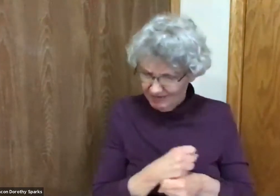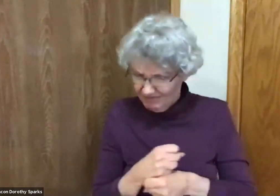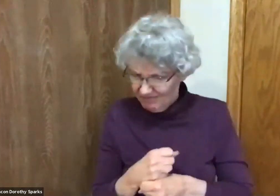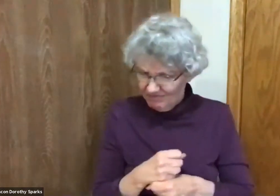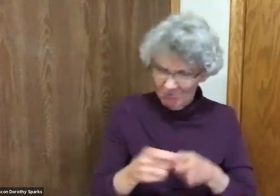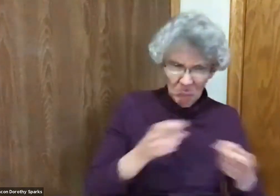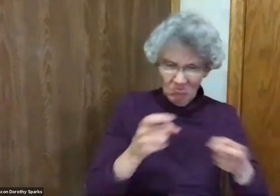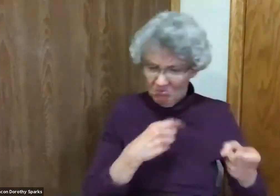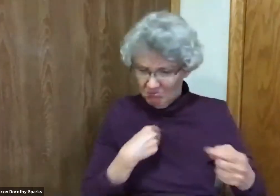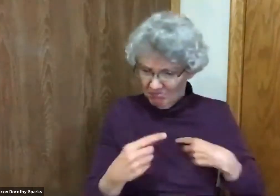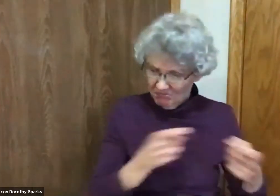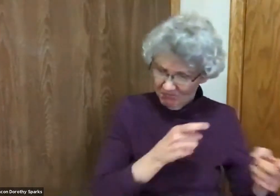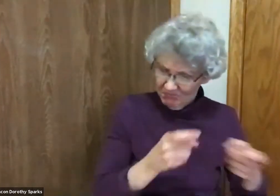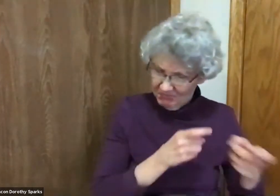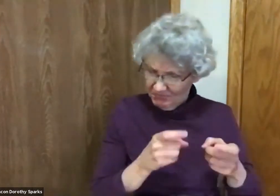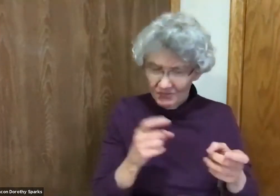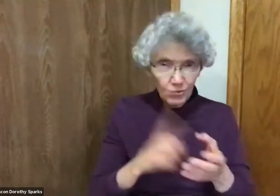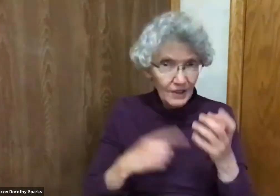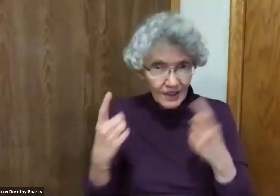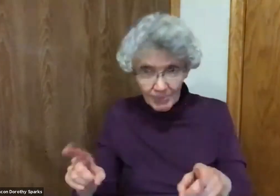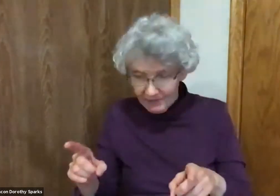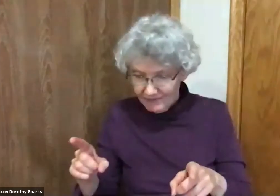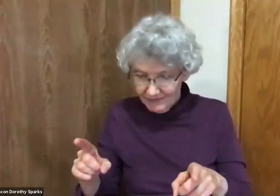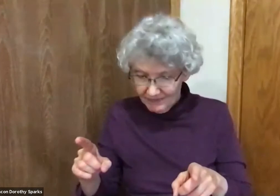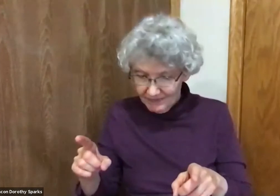You bring down tyrants.